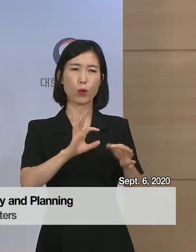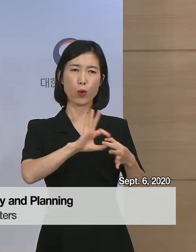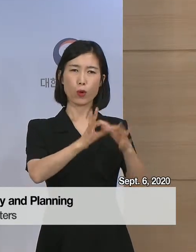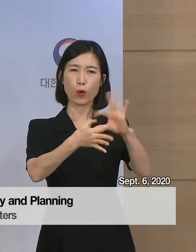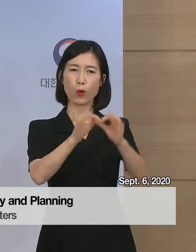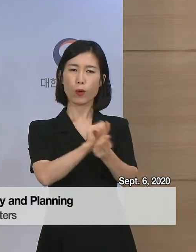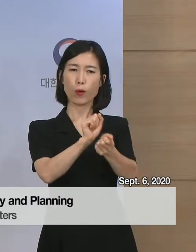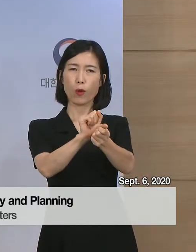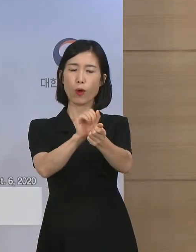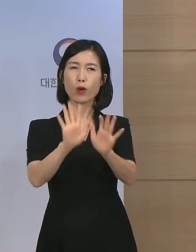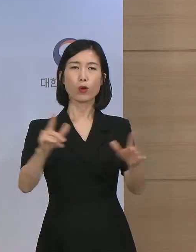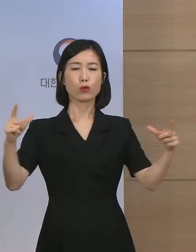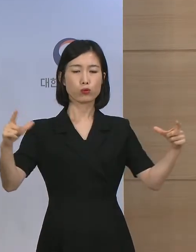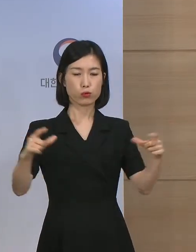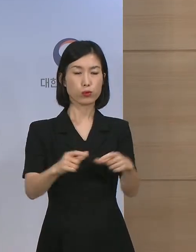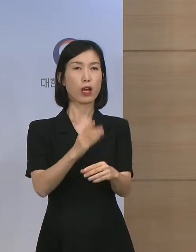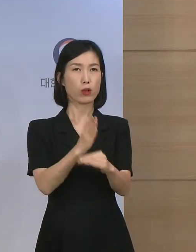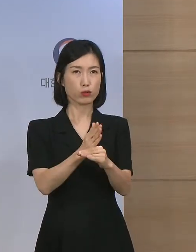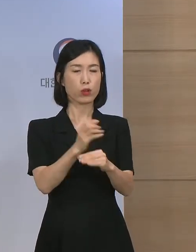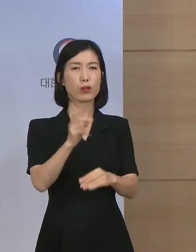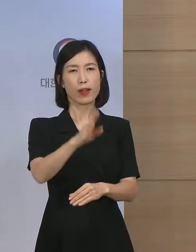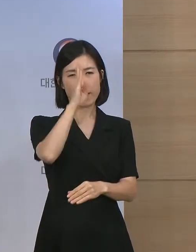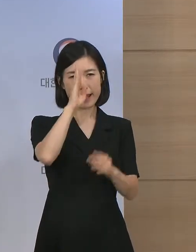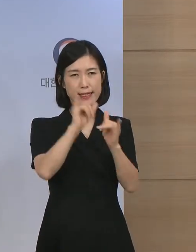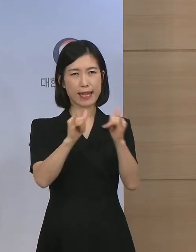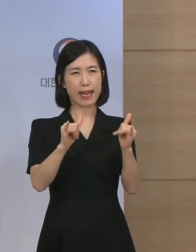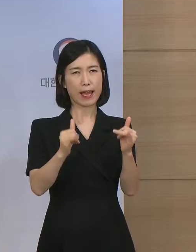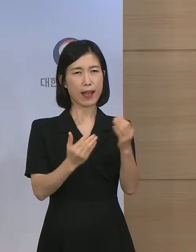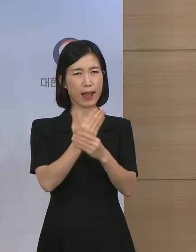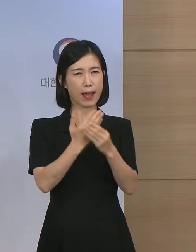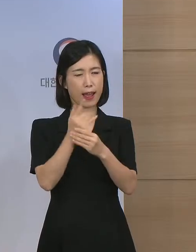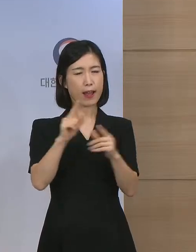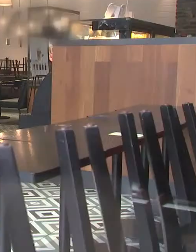new infections to further decline this week.